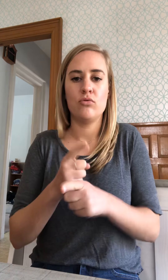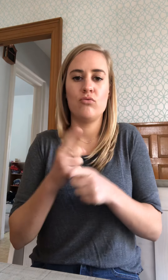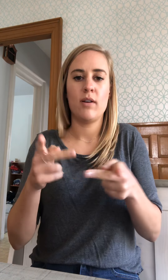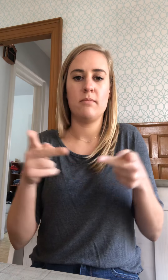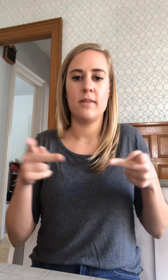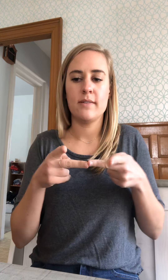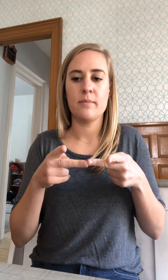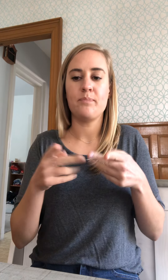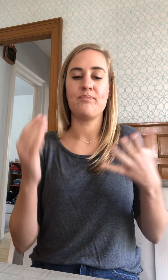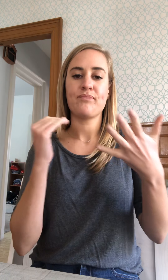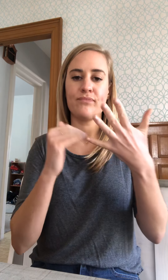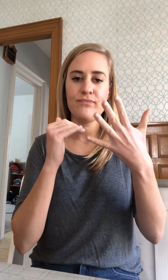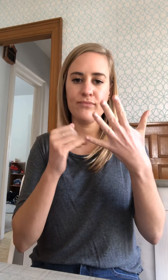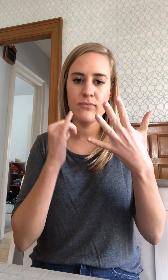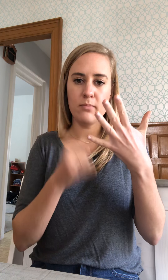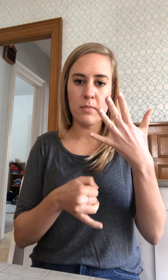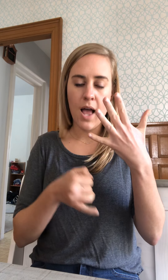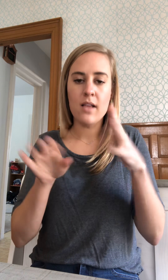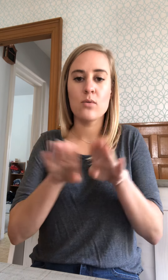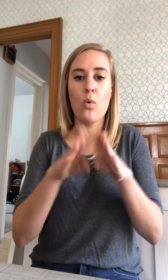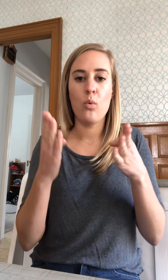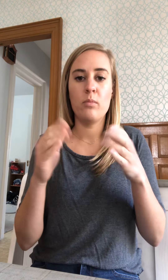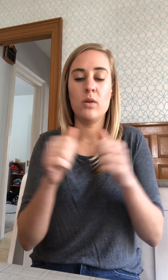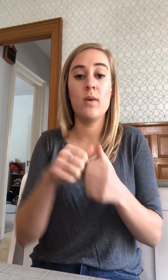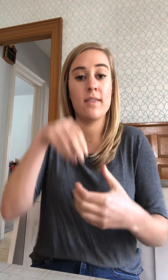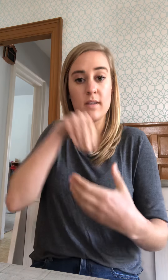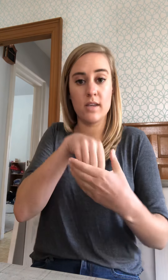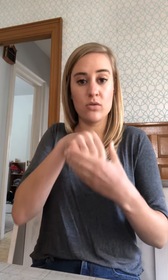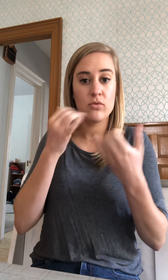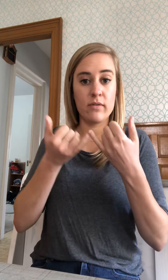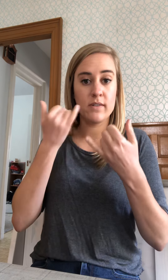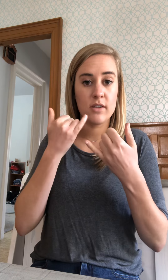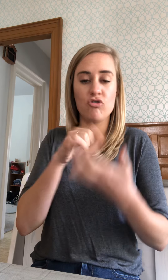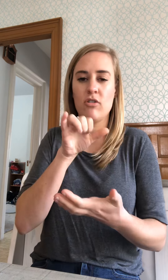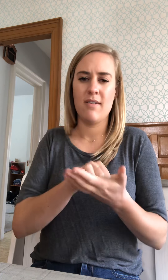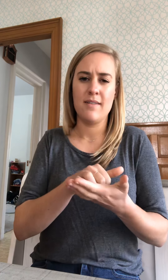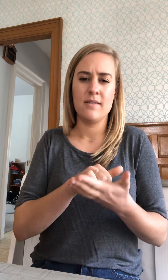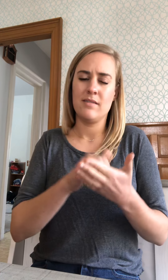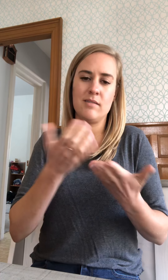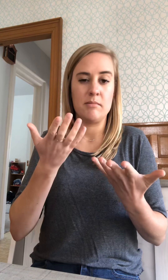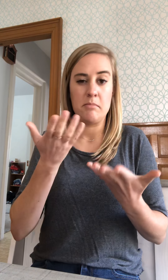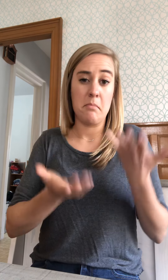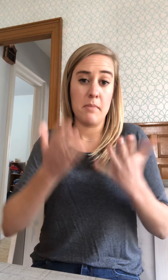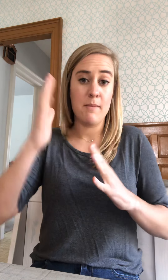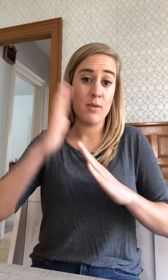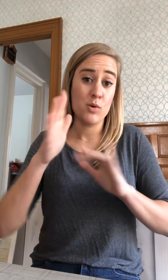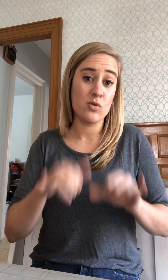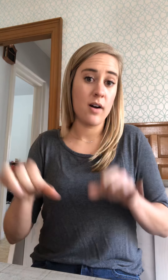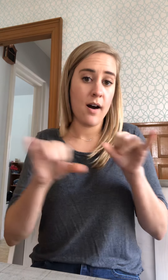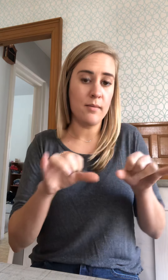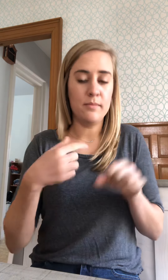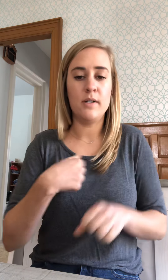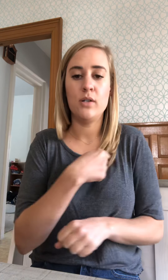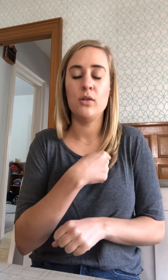with internal fixation is one of the more common ways that we do these fractures, and that means we expose the